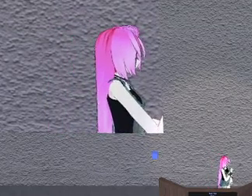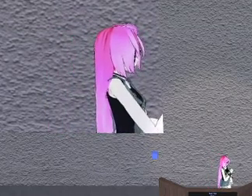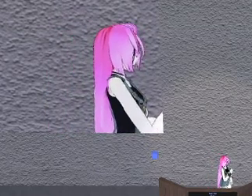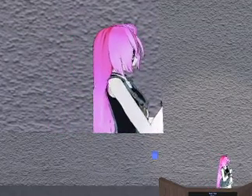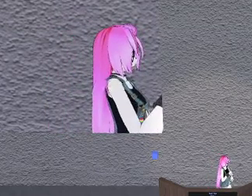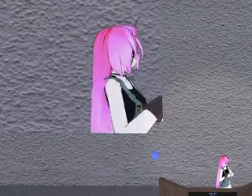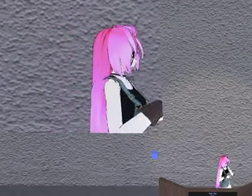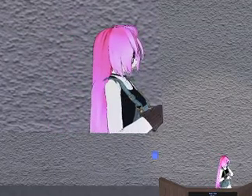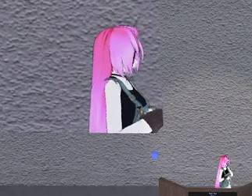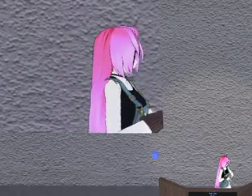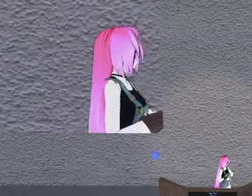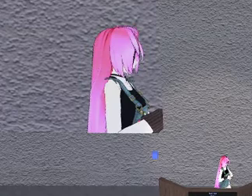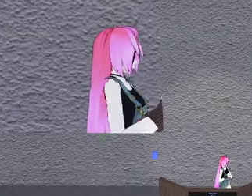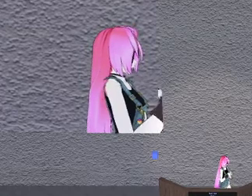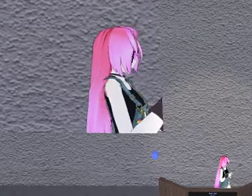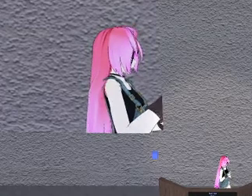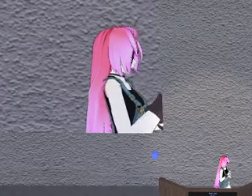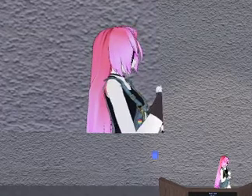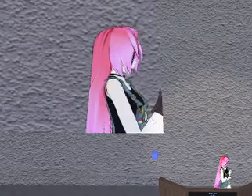Oh,